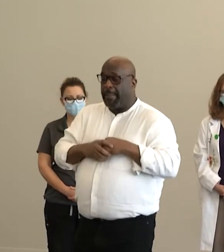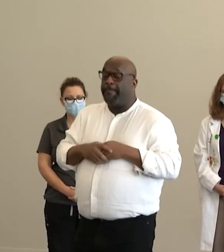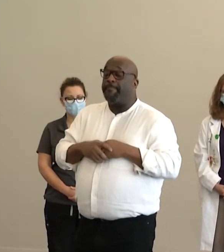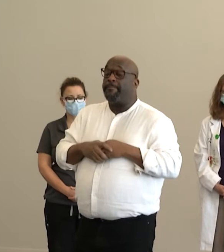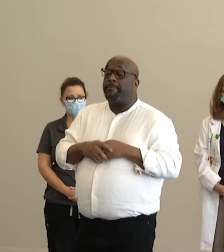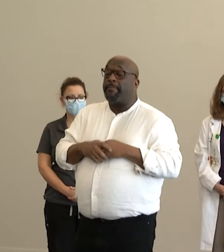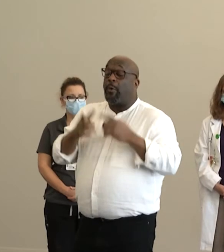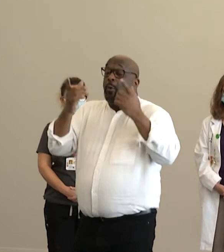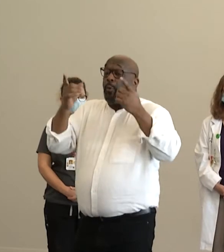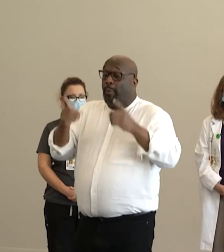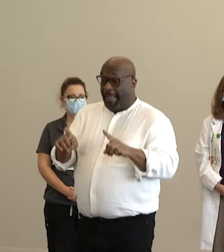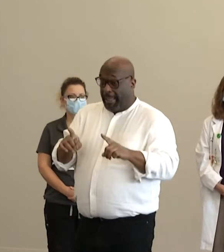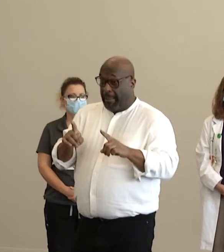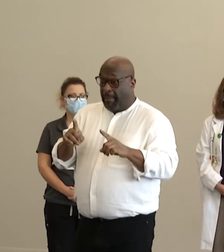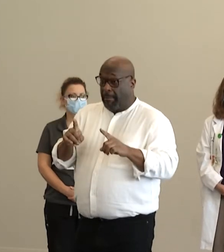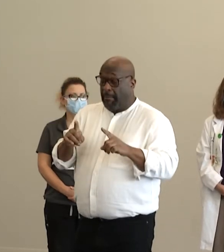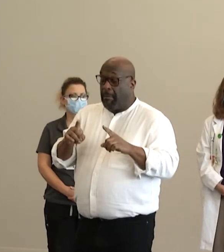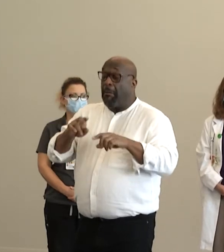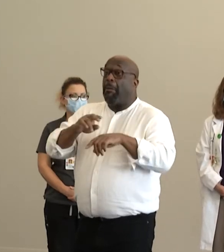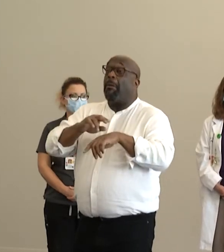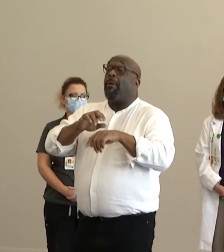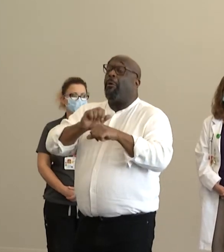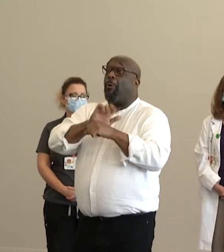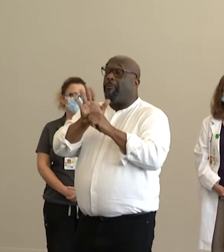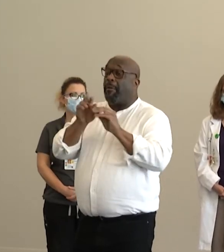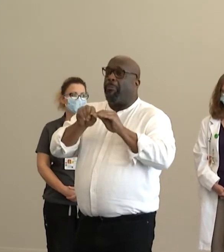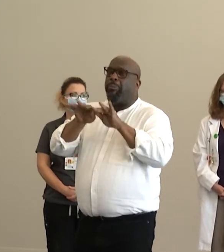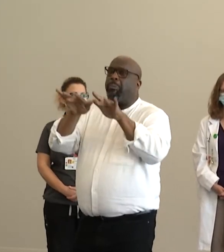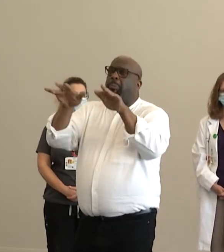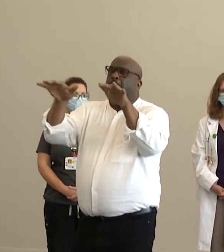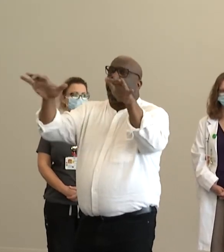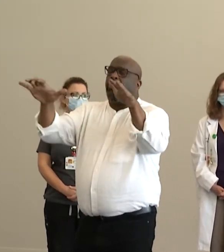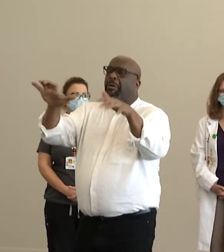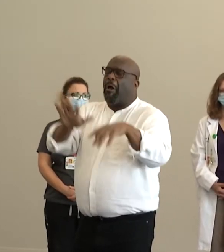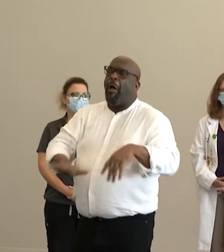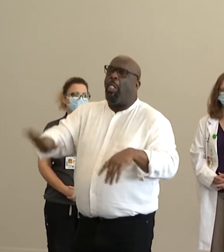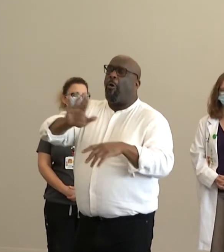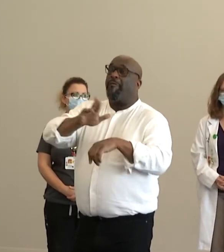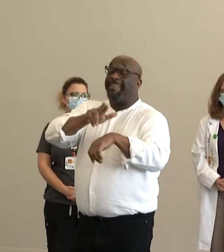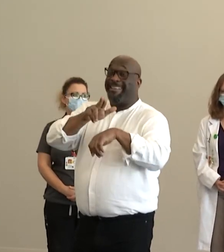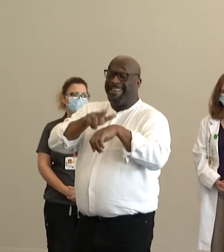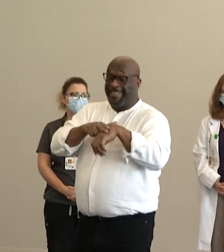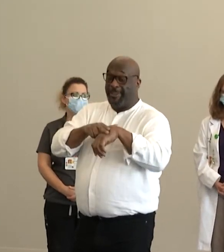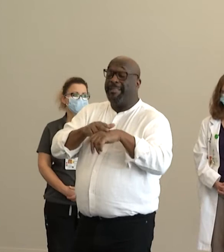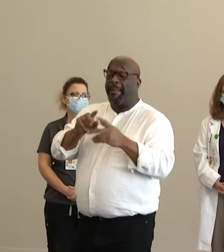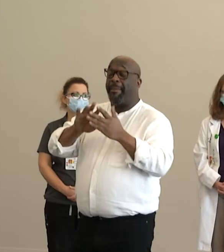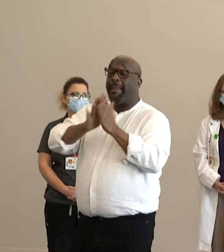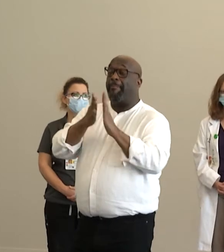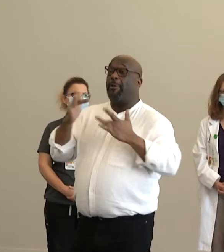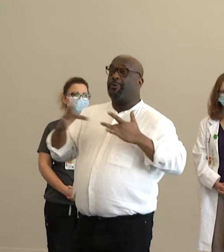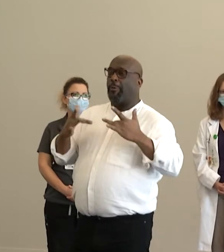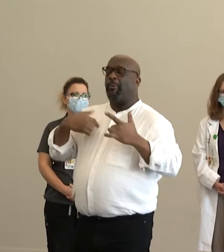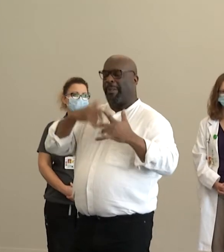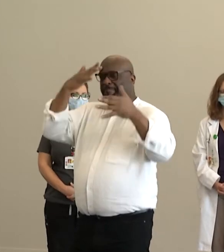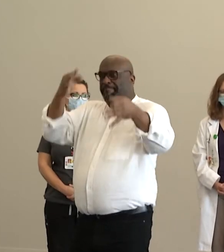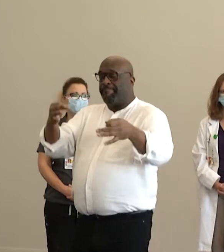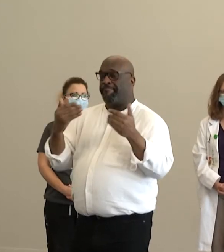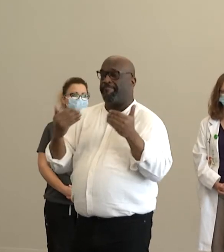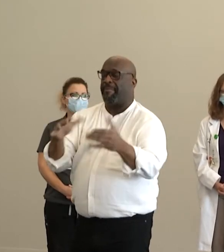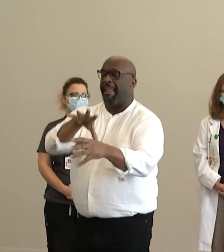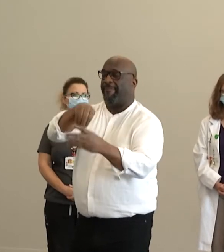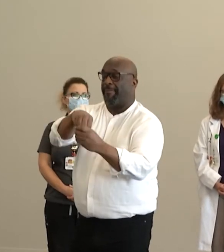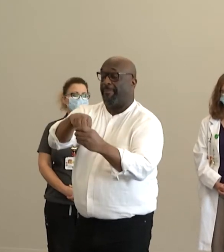that this became a nationwide concern, we were asked to jump in and help. So